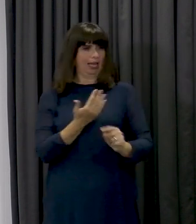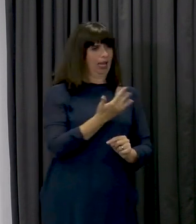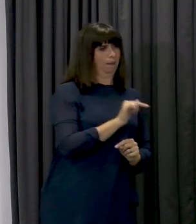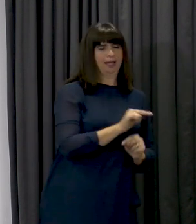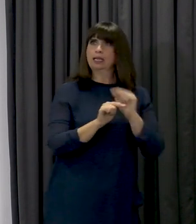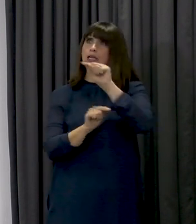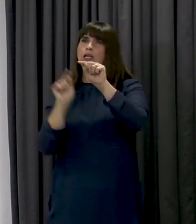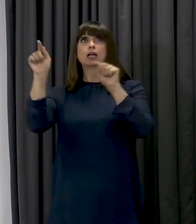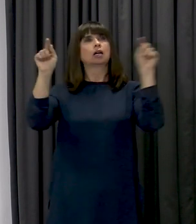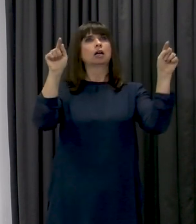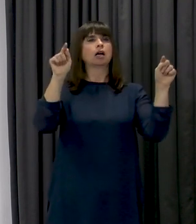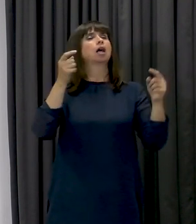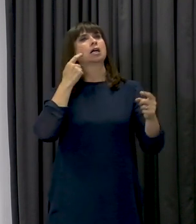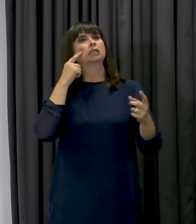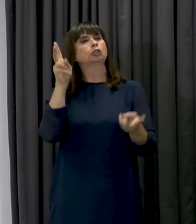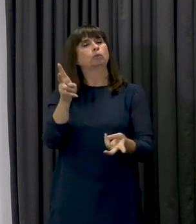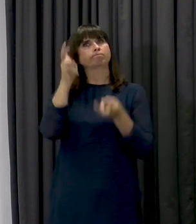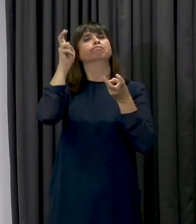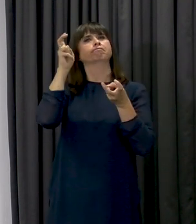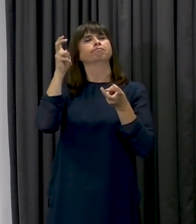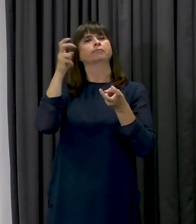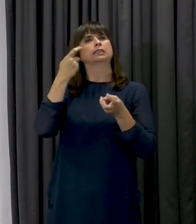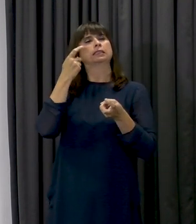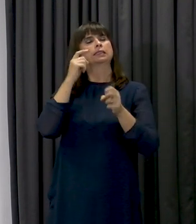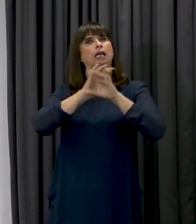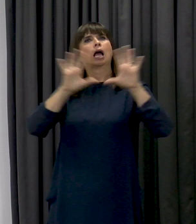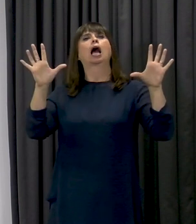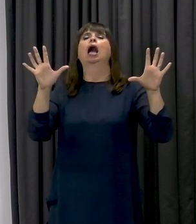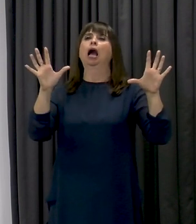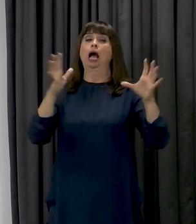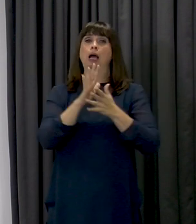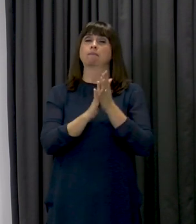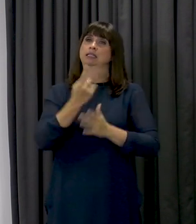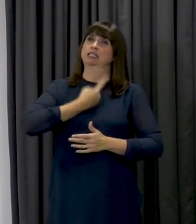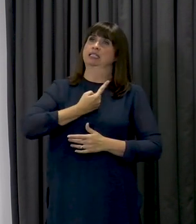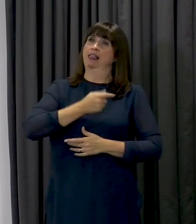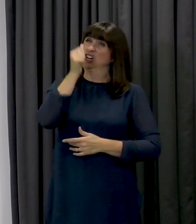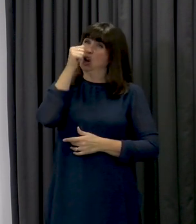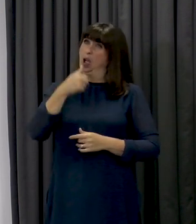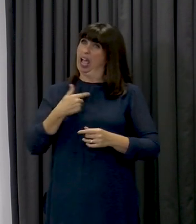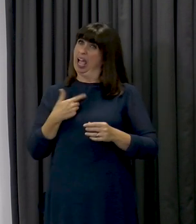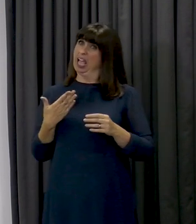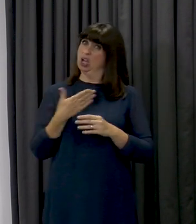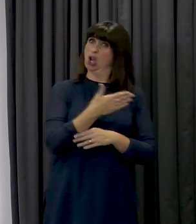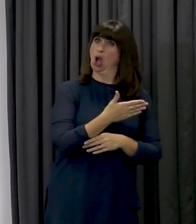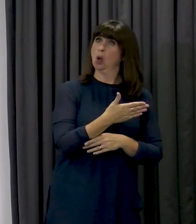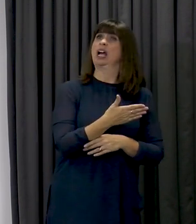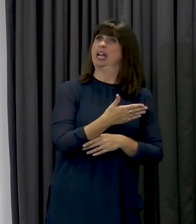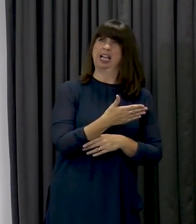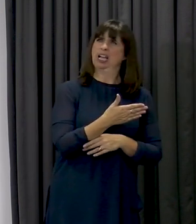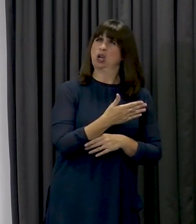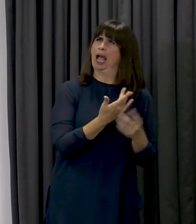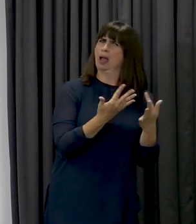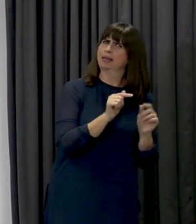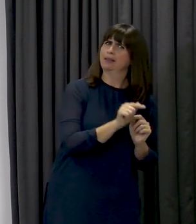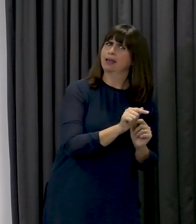can understand and can be explained, so that people draw informed conclusions. And that's the way that we will go